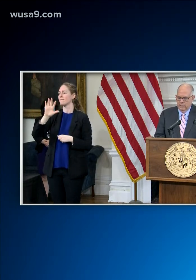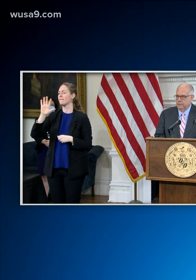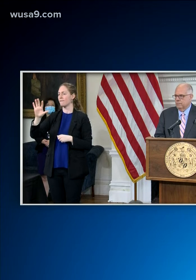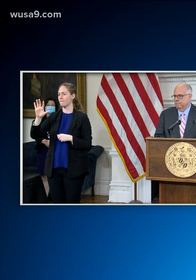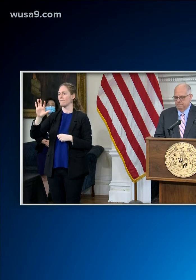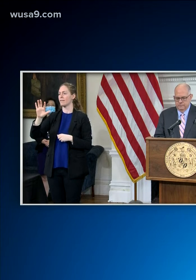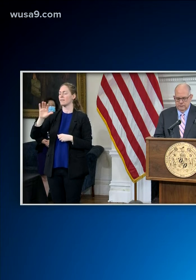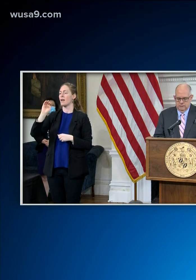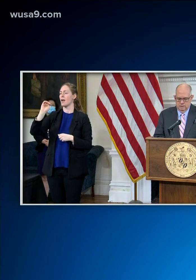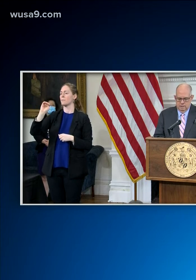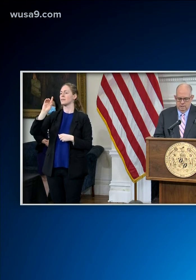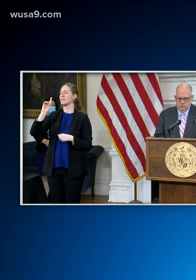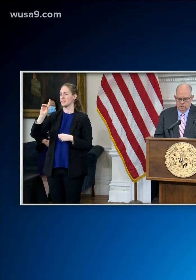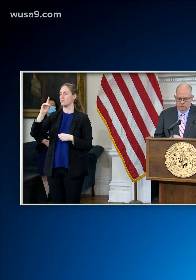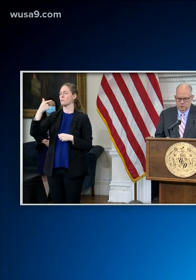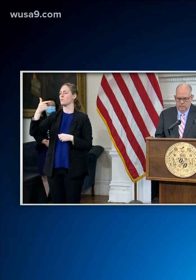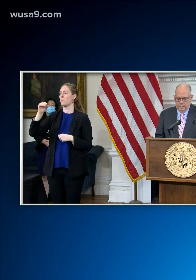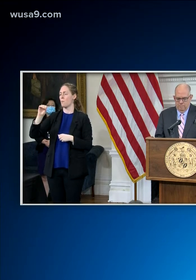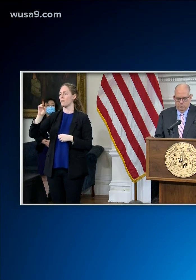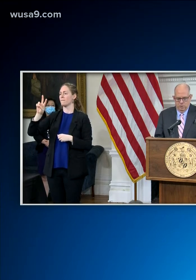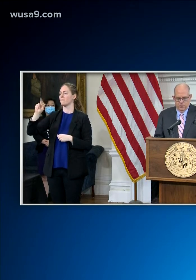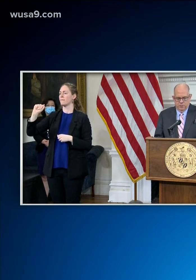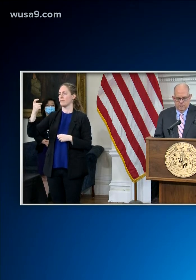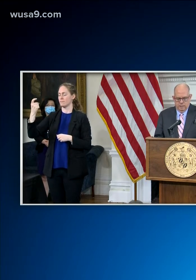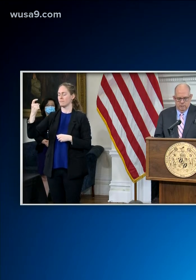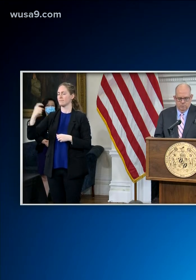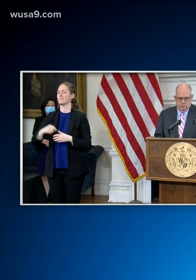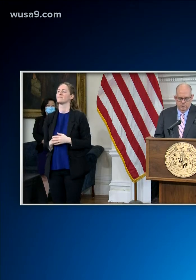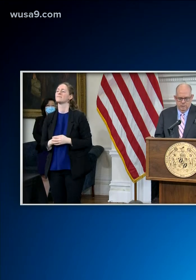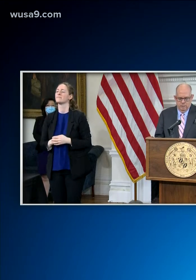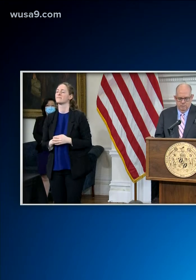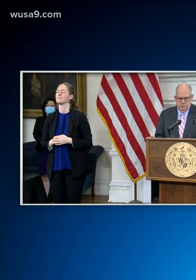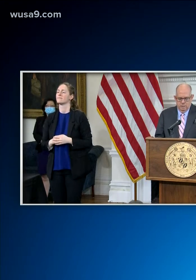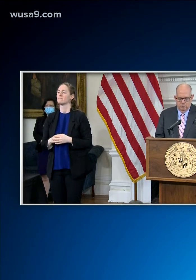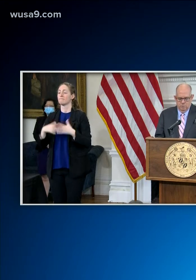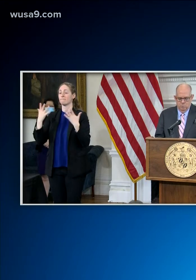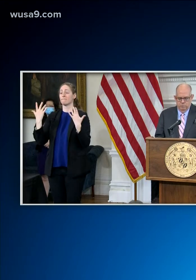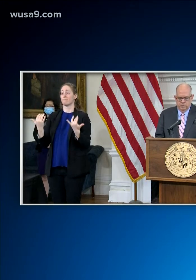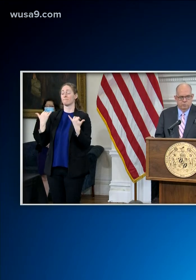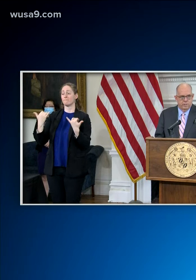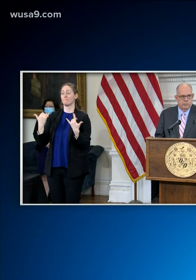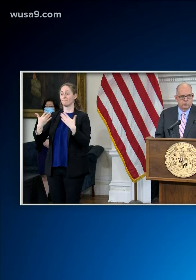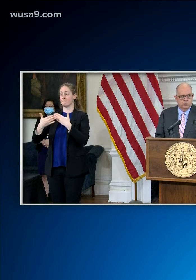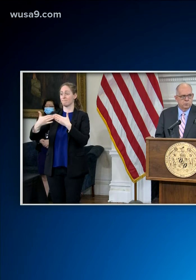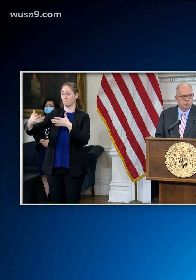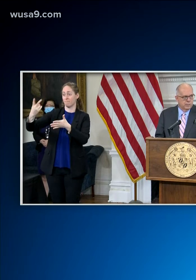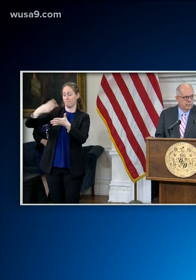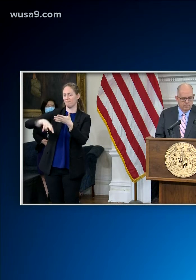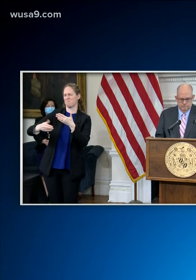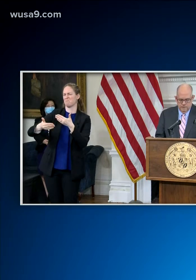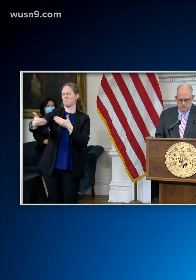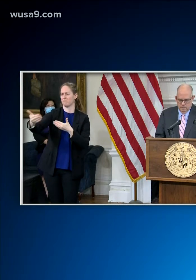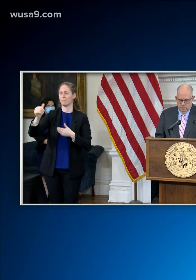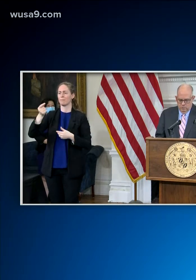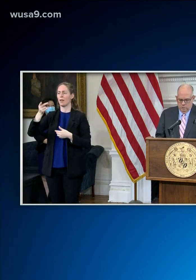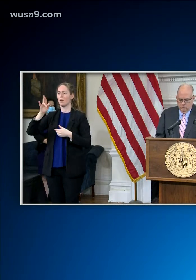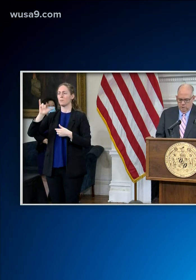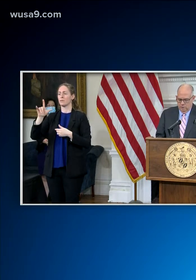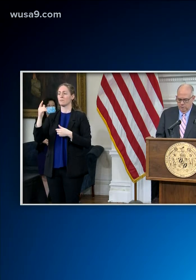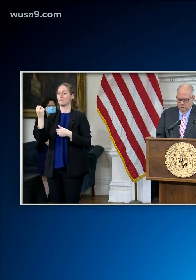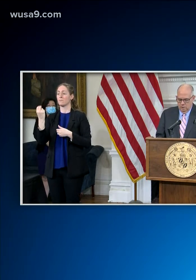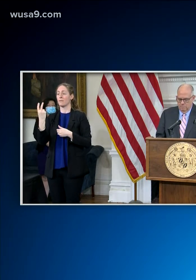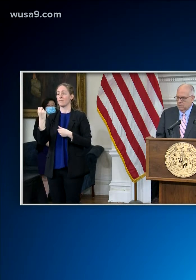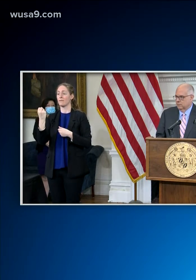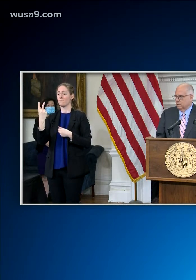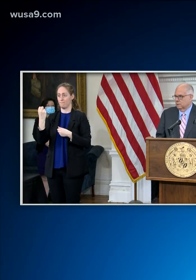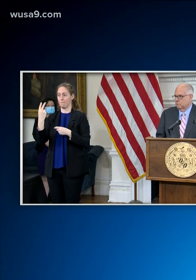1 week later, on Tuesday, April 13th, we will move into Phase 2C, which will